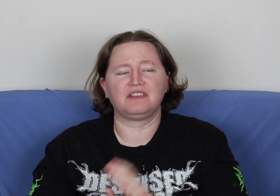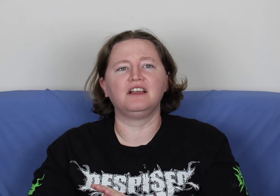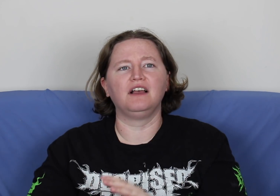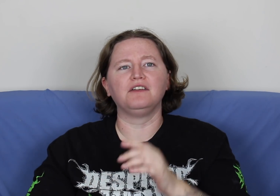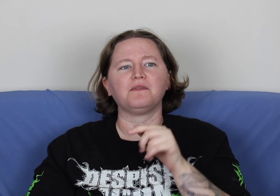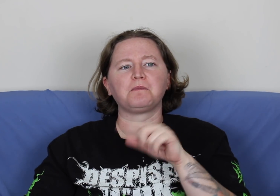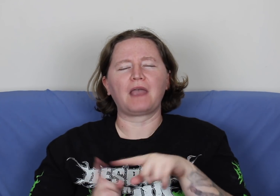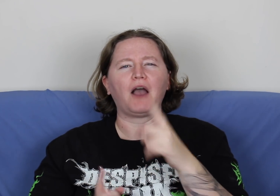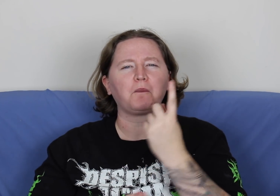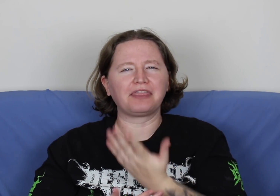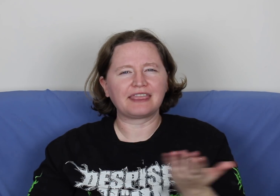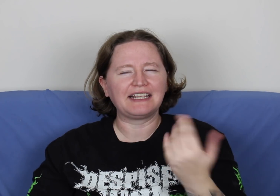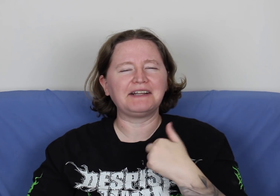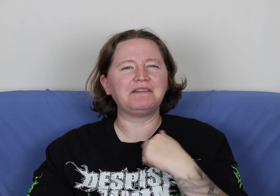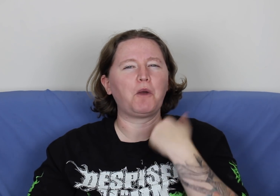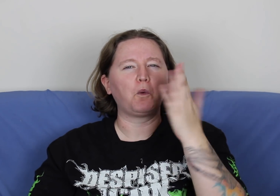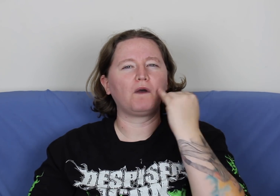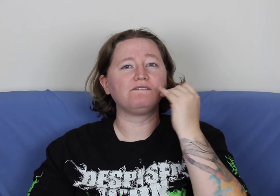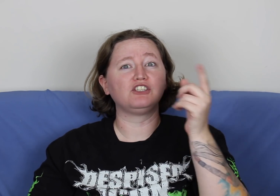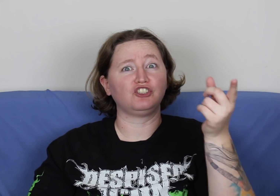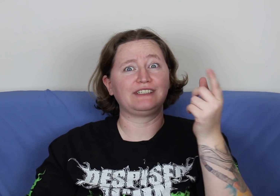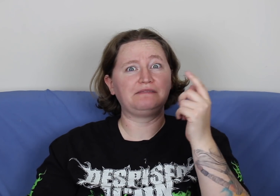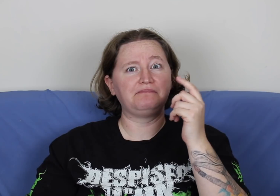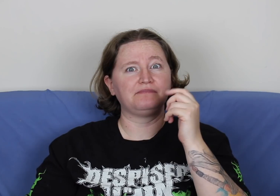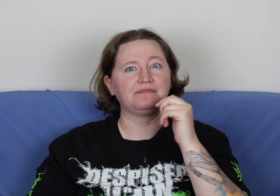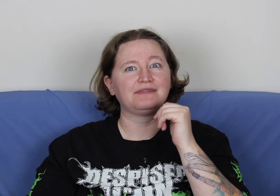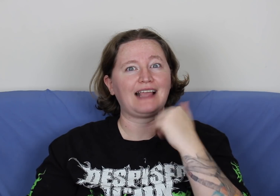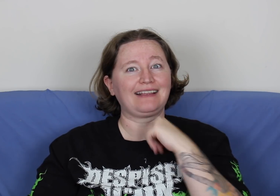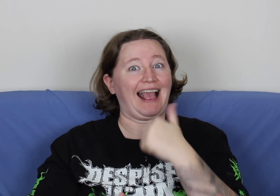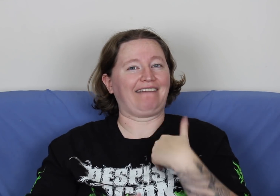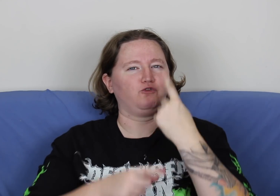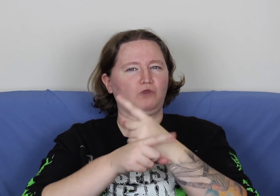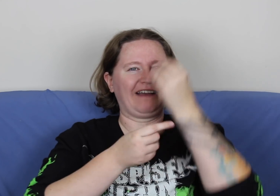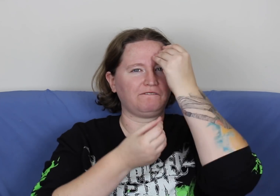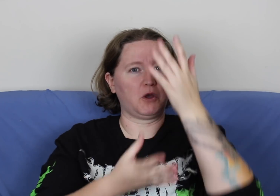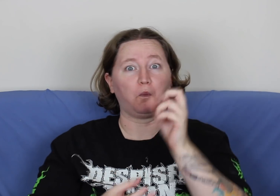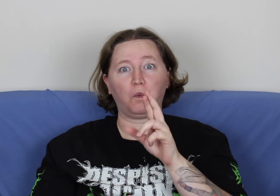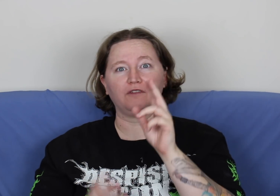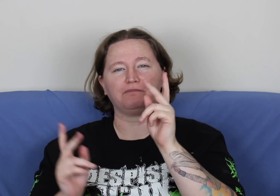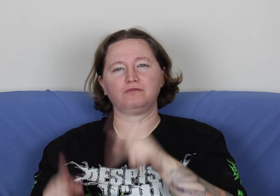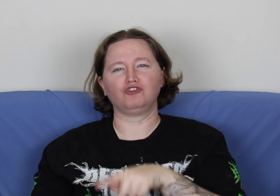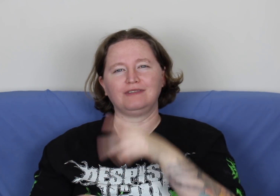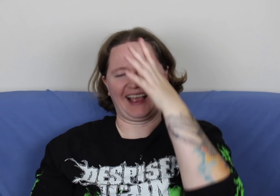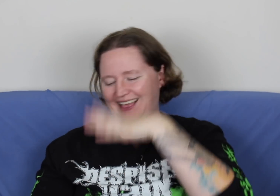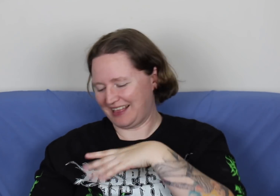fine. But one thing which I don't know if she didn't have the right information